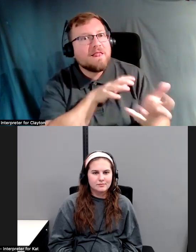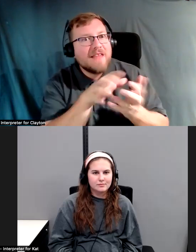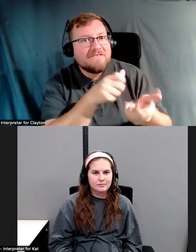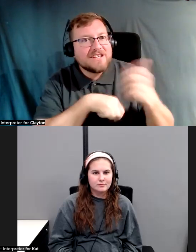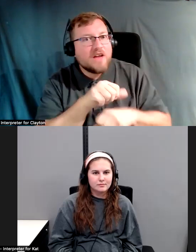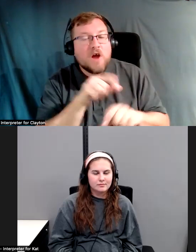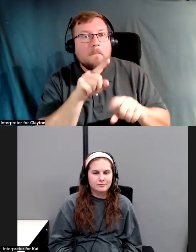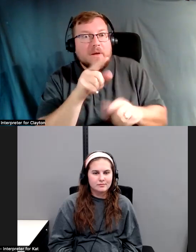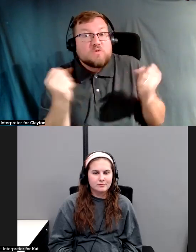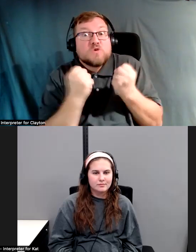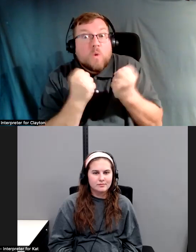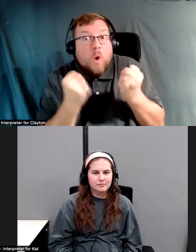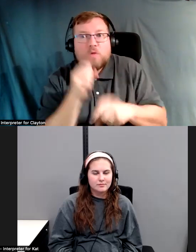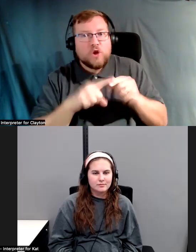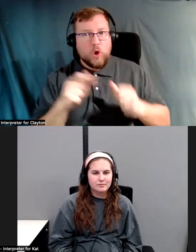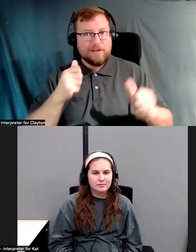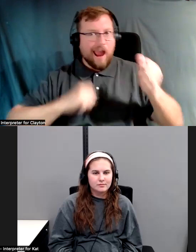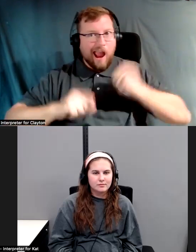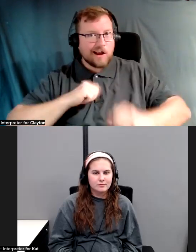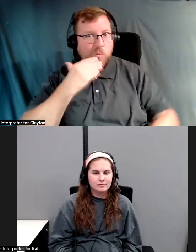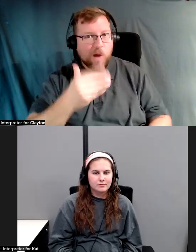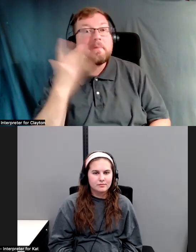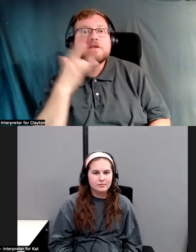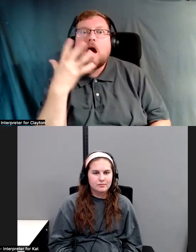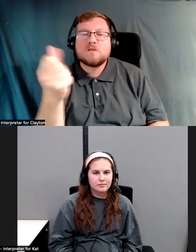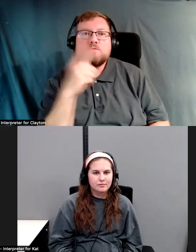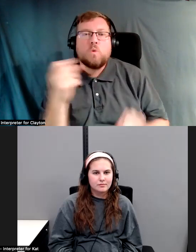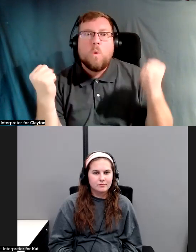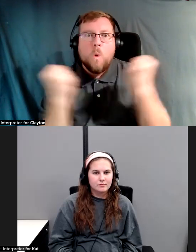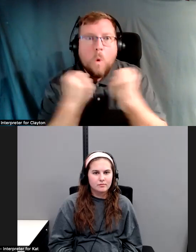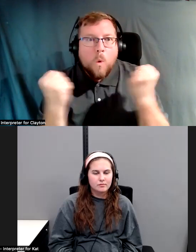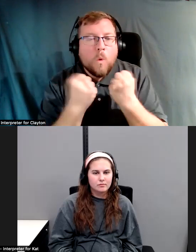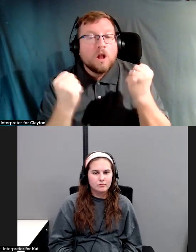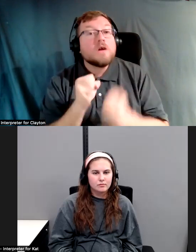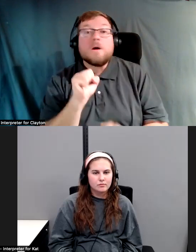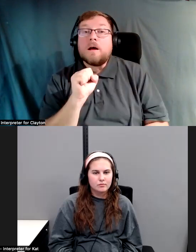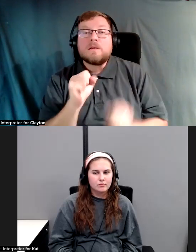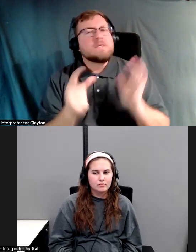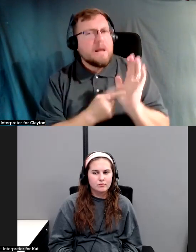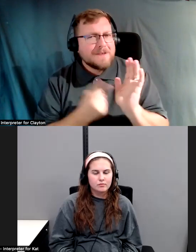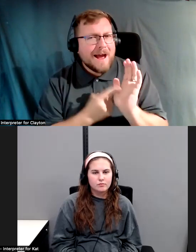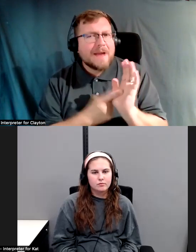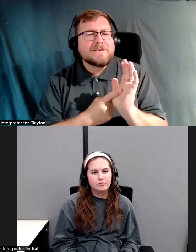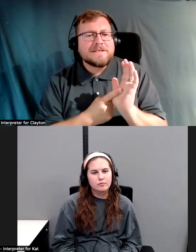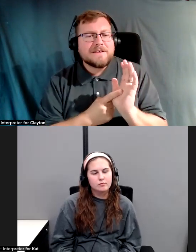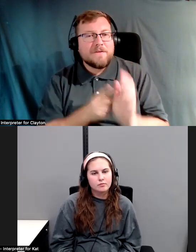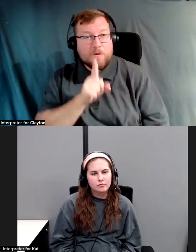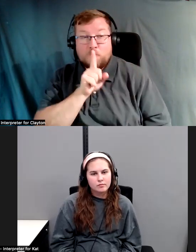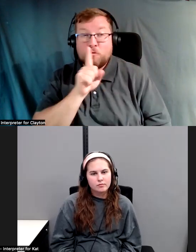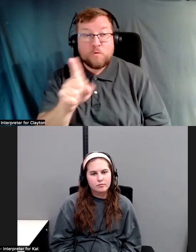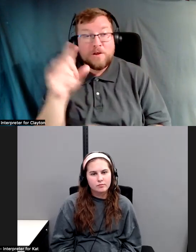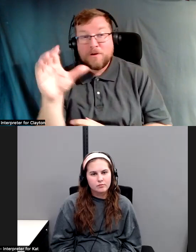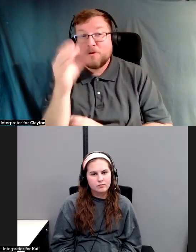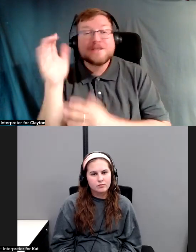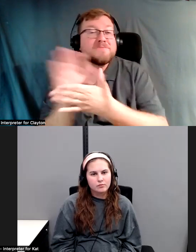couldn't really act all that well. It was just so cold outside. But so sometimes real Christmas movies in